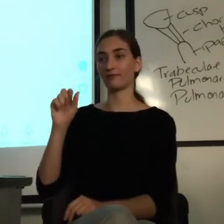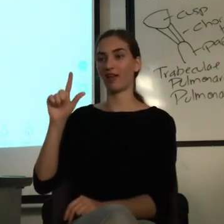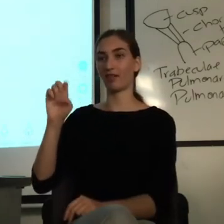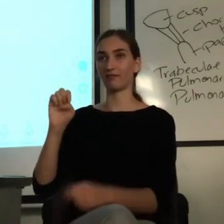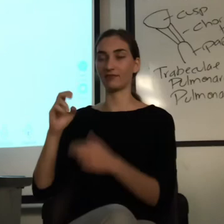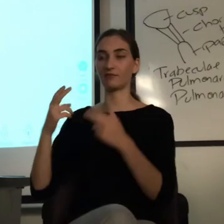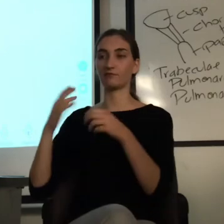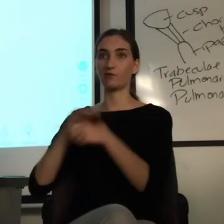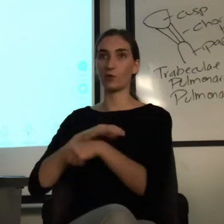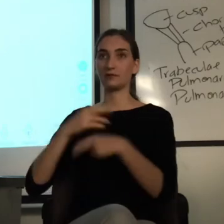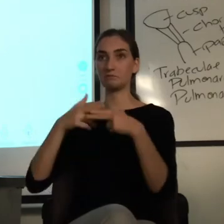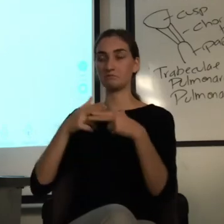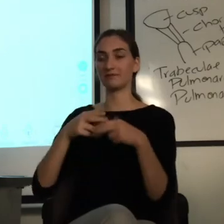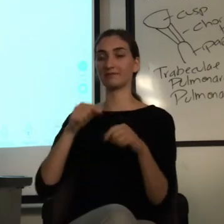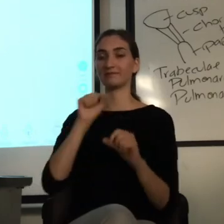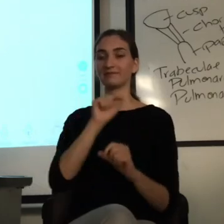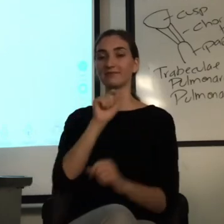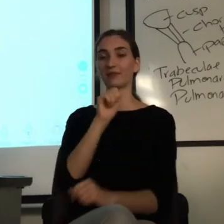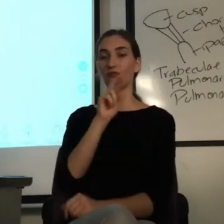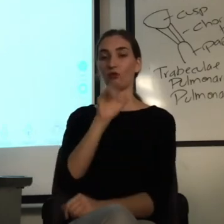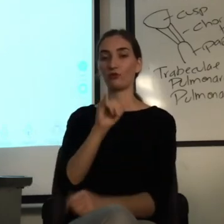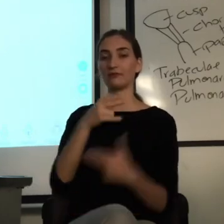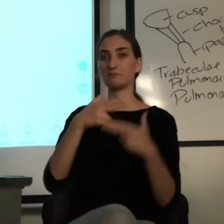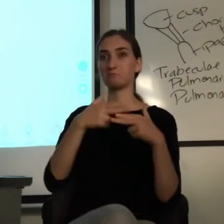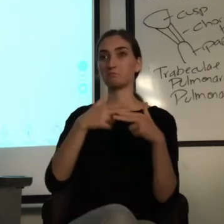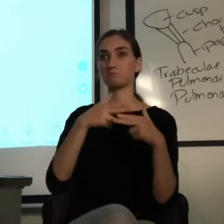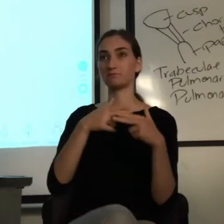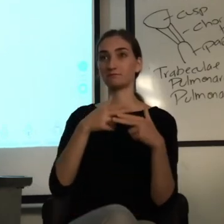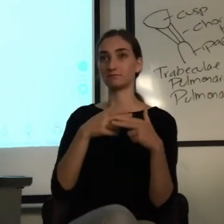what's the name of this artery?